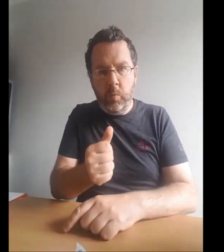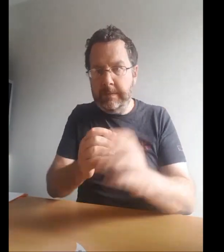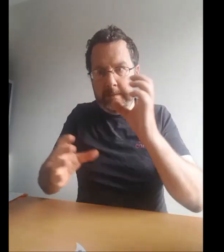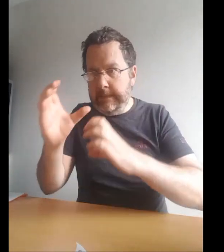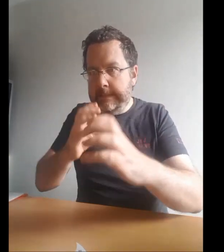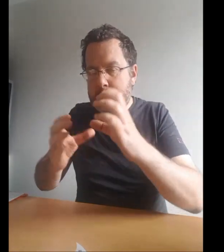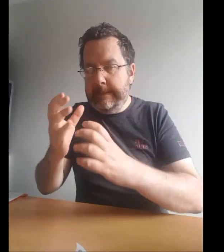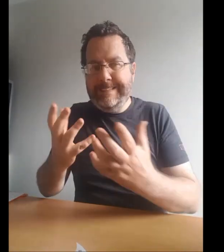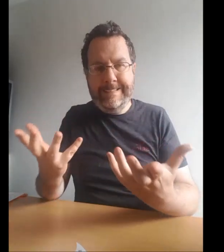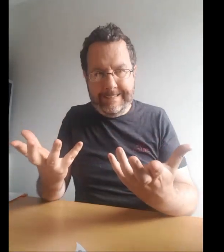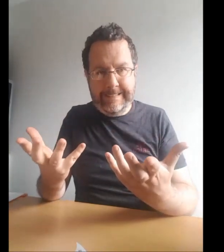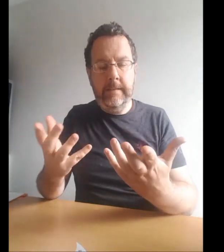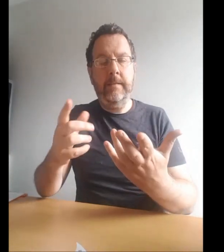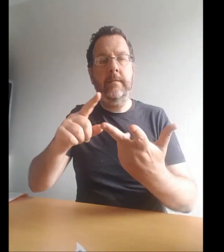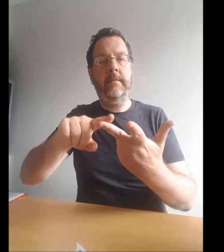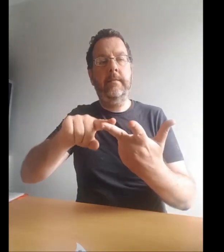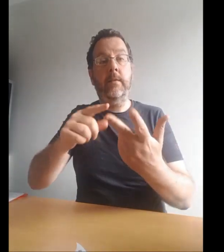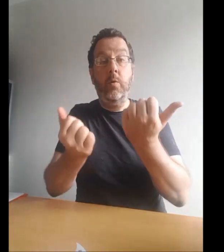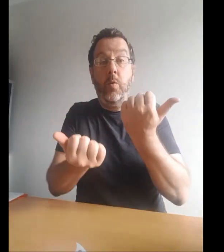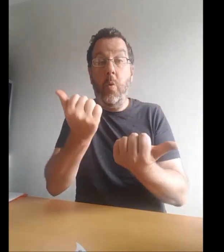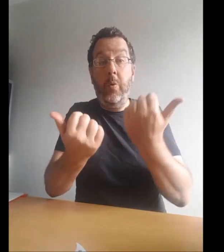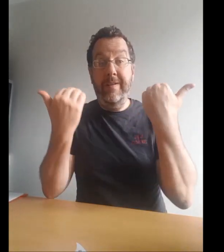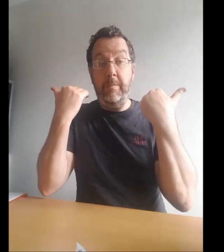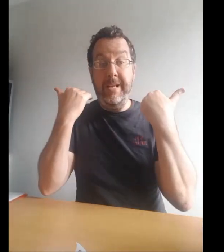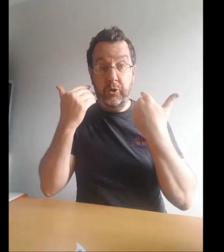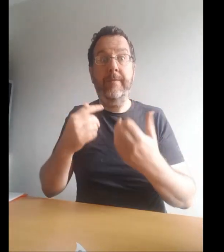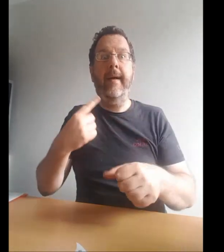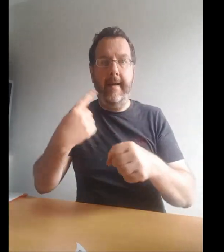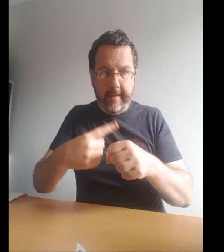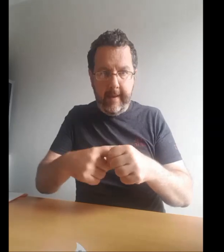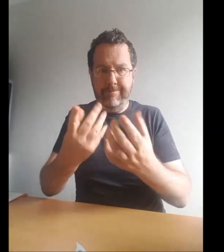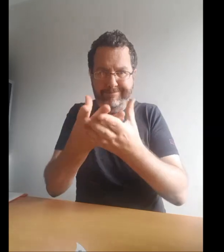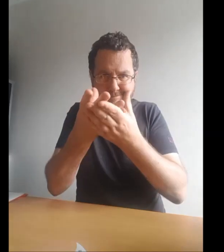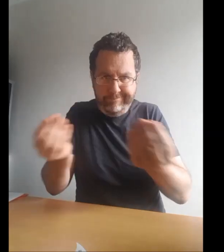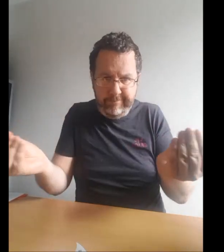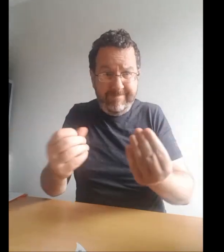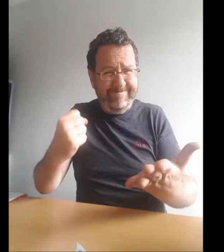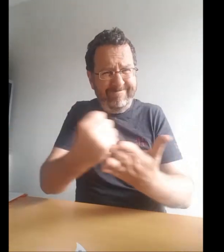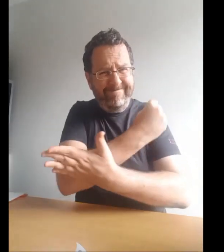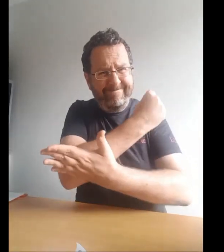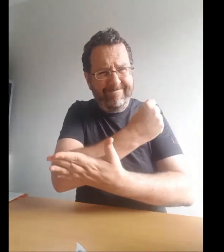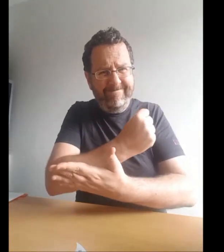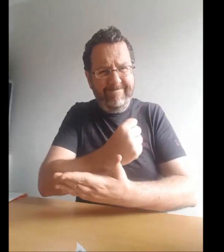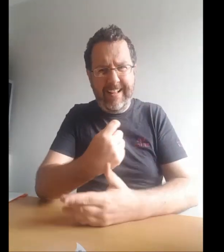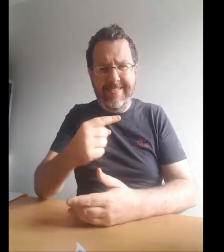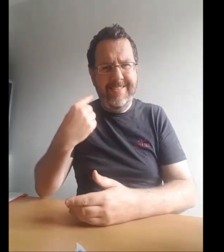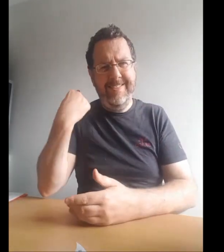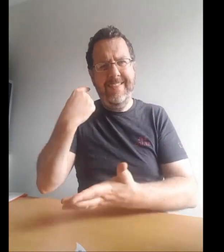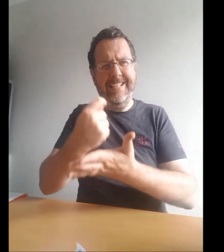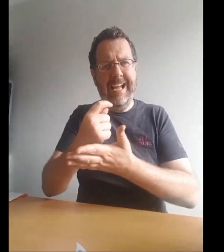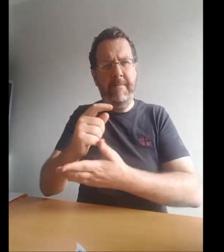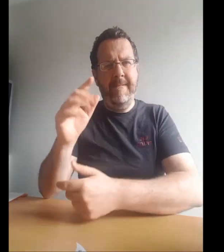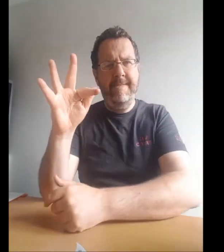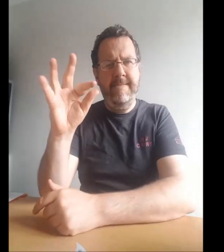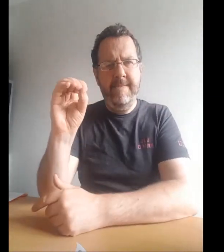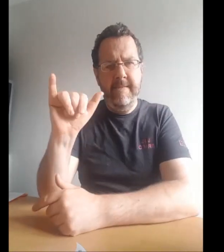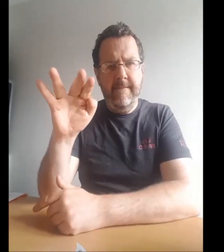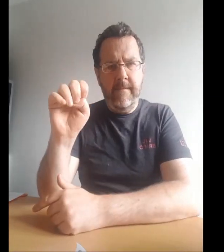bit of a look and I can't find anything yet. Again, the official court documents don't seem to be in existence for Foynes, the